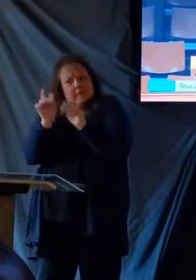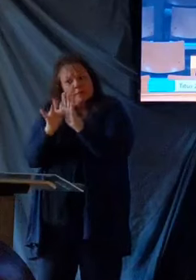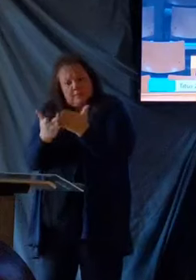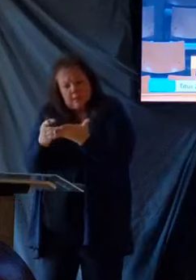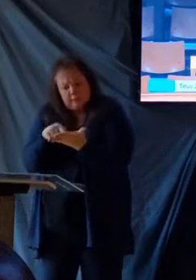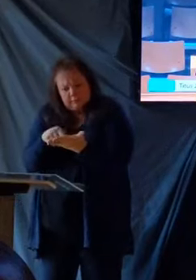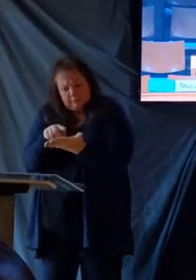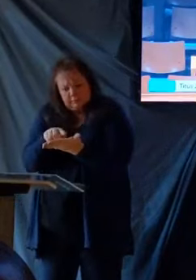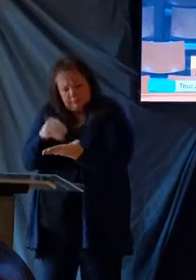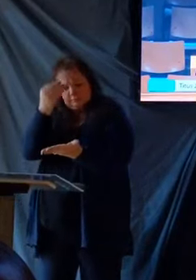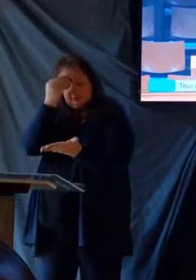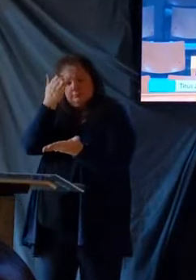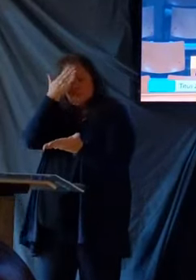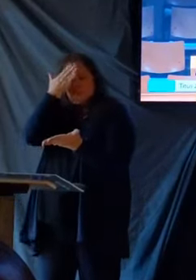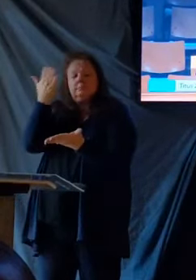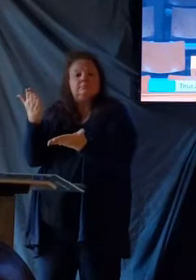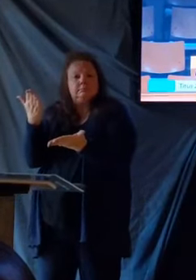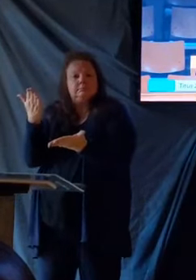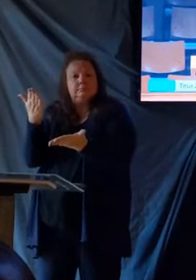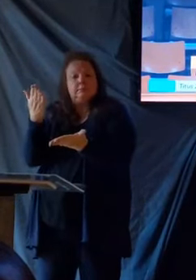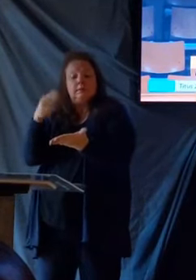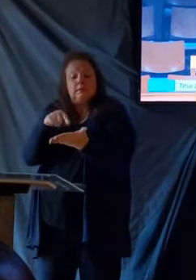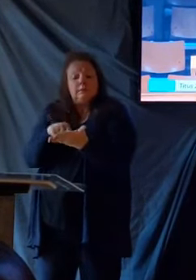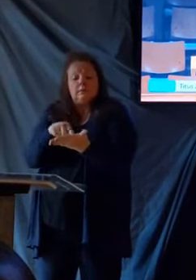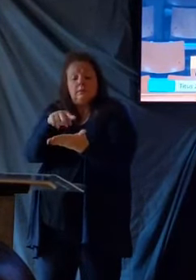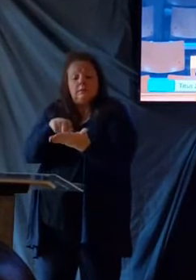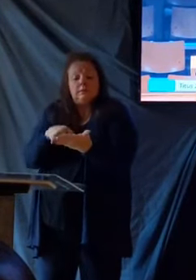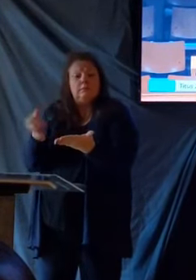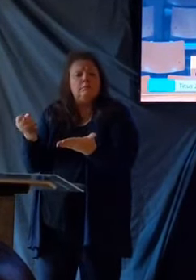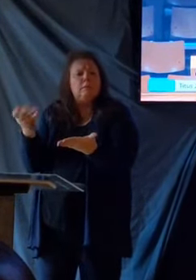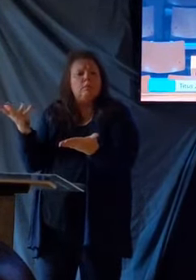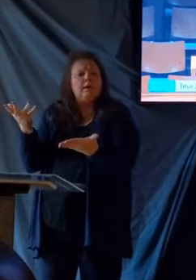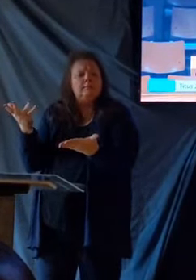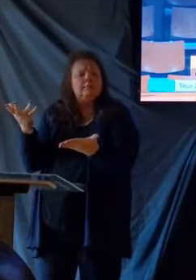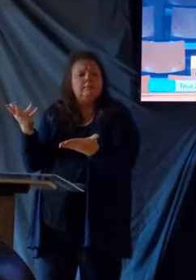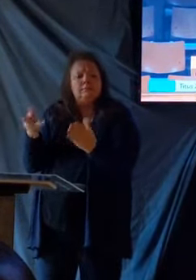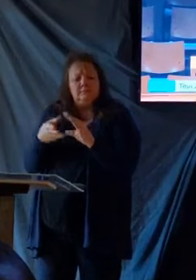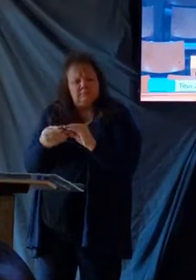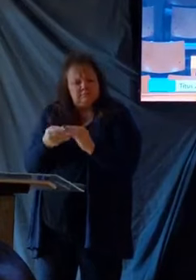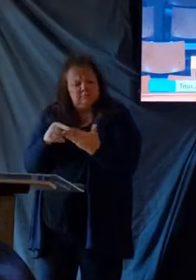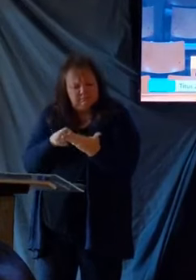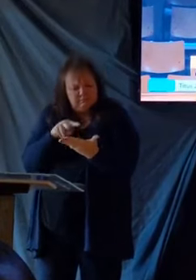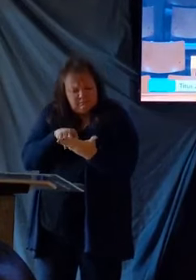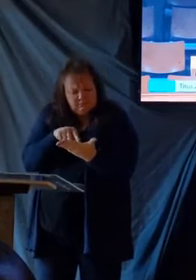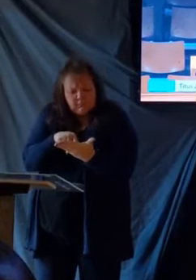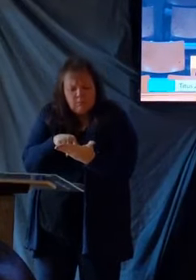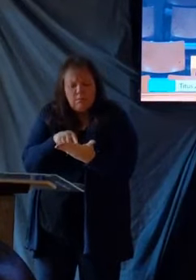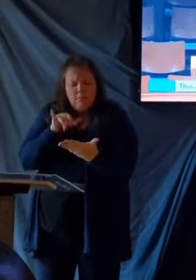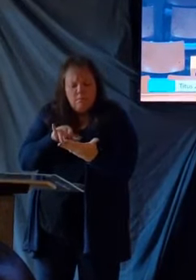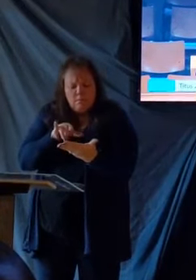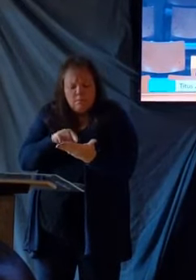first thought is, what says the scripture? What does the scripture say?